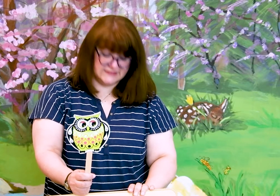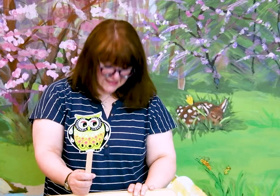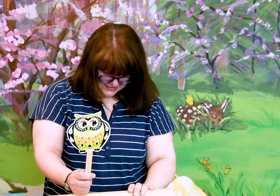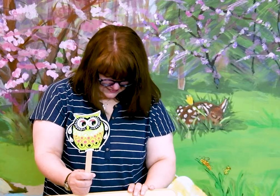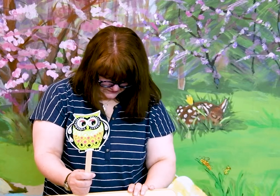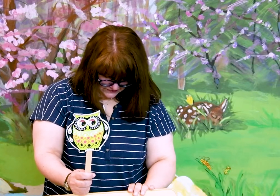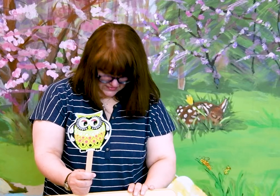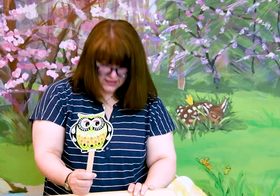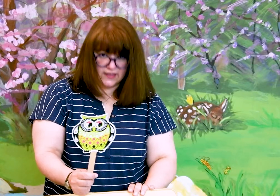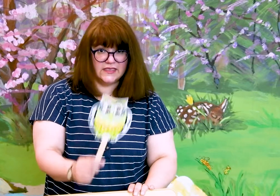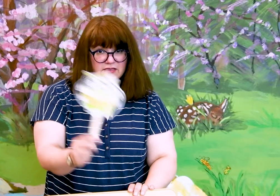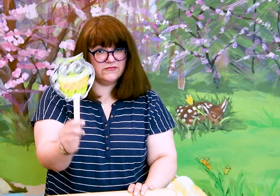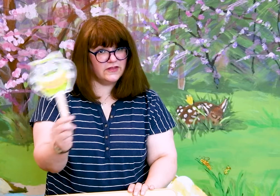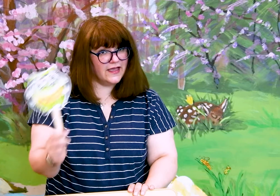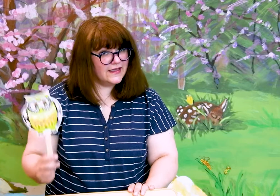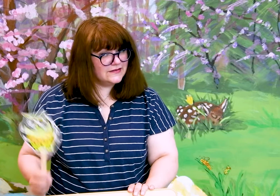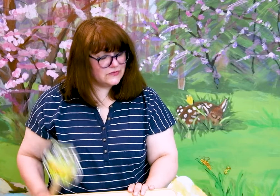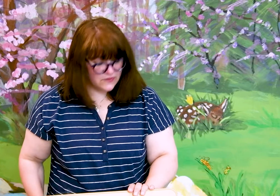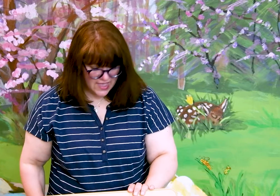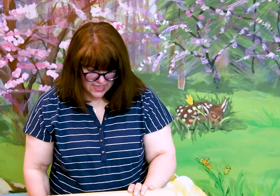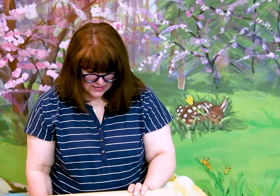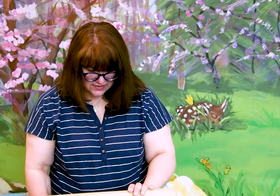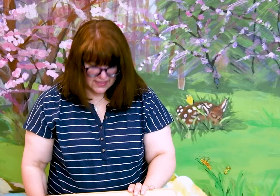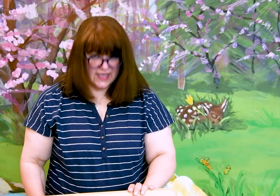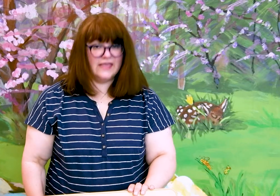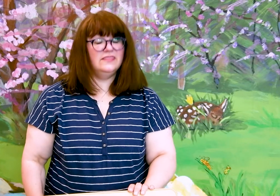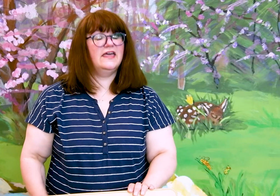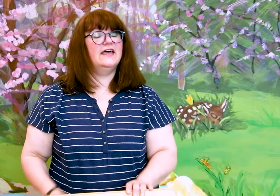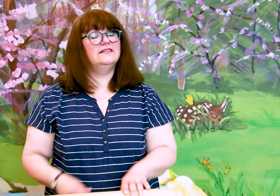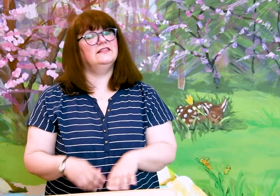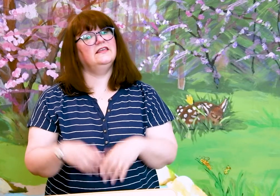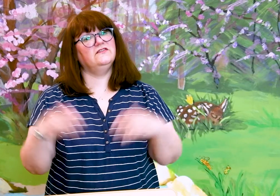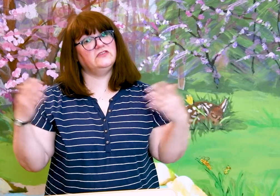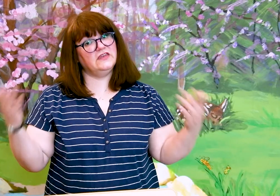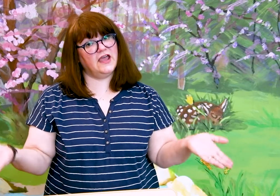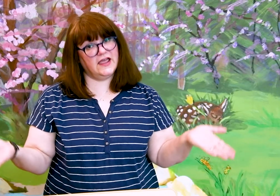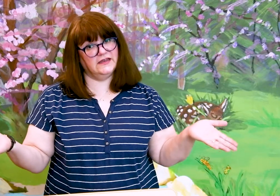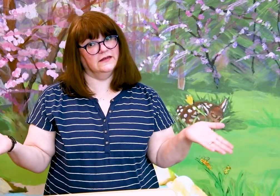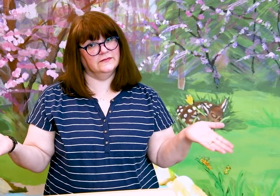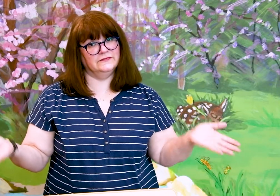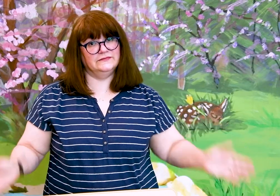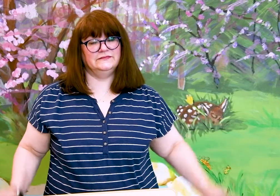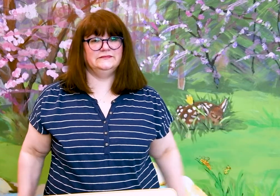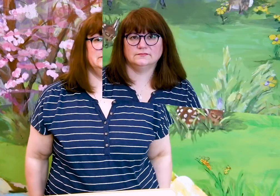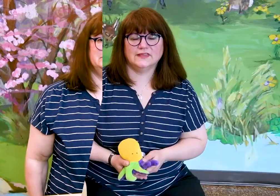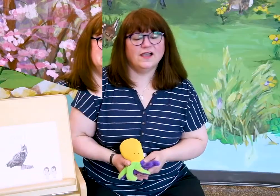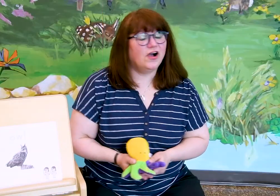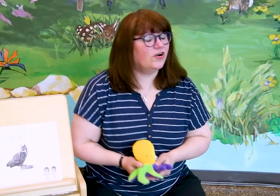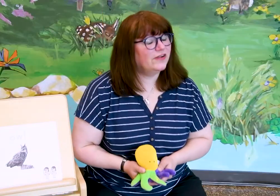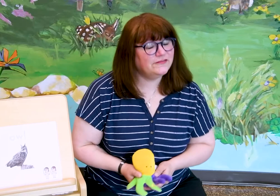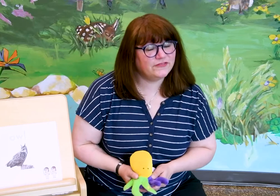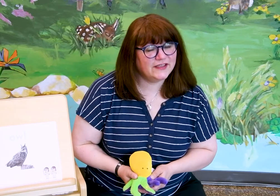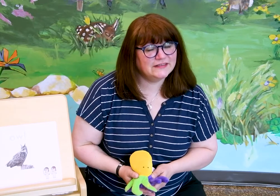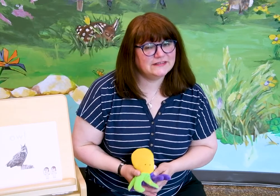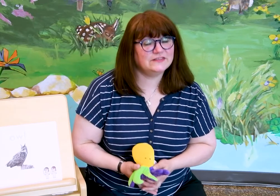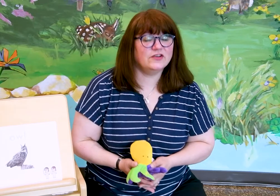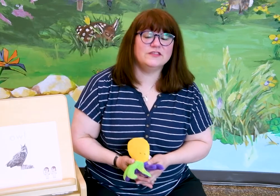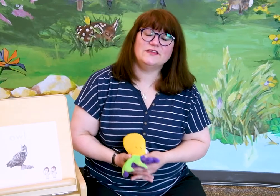done. He flies away, and that leaves none. All right, friends, that's all the time